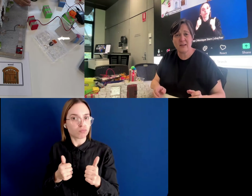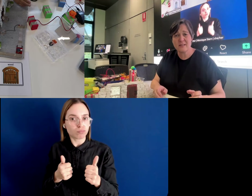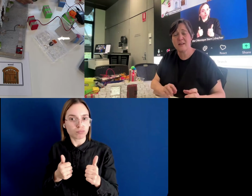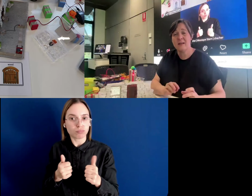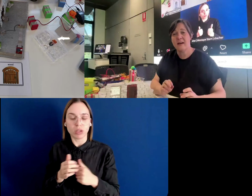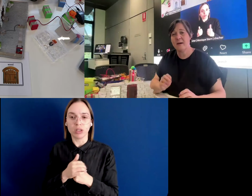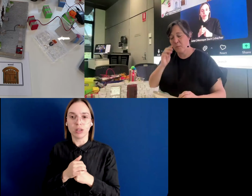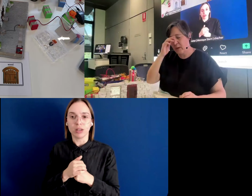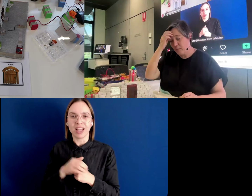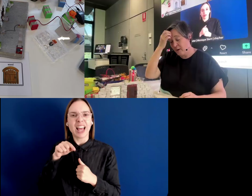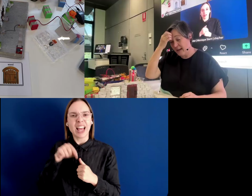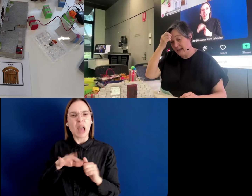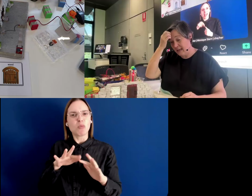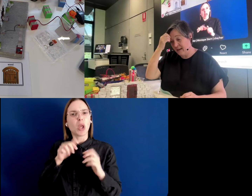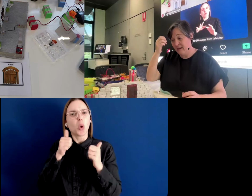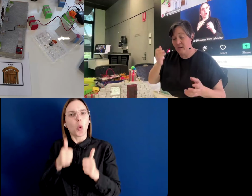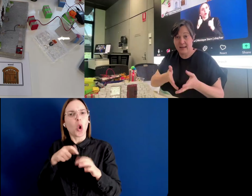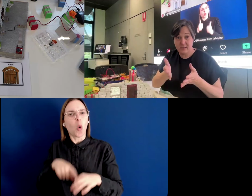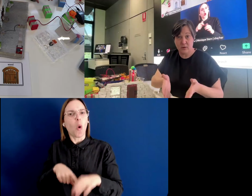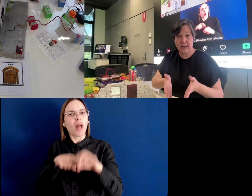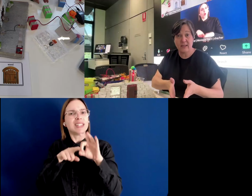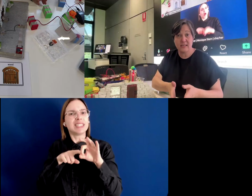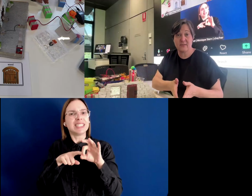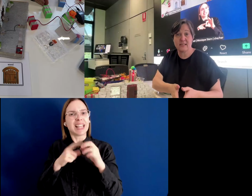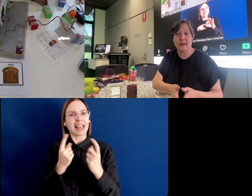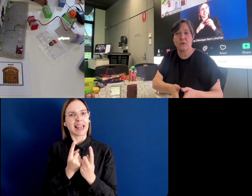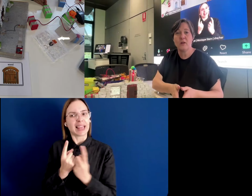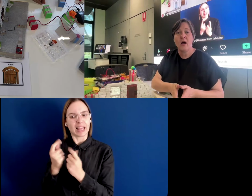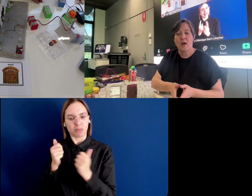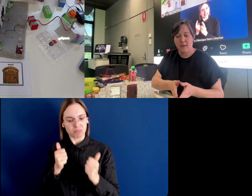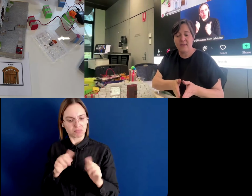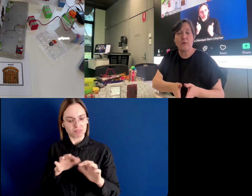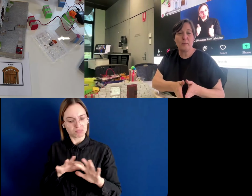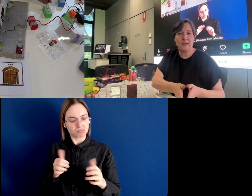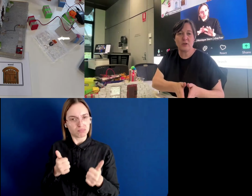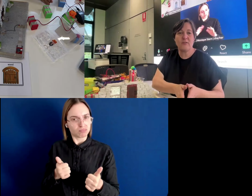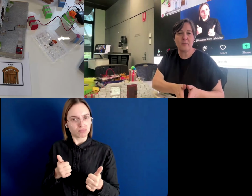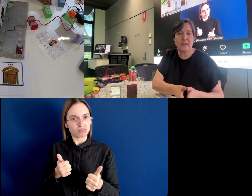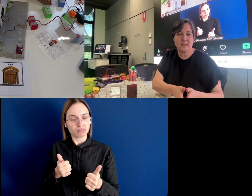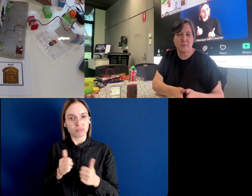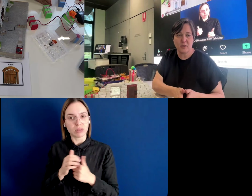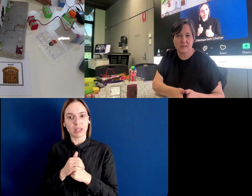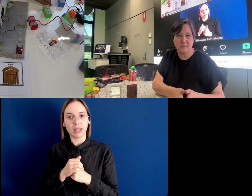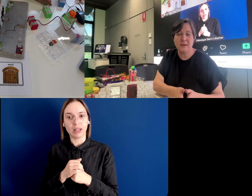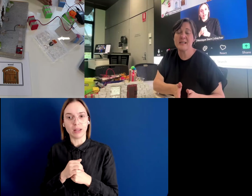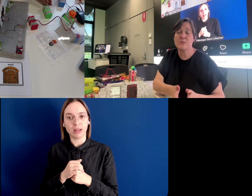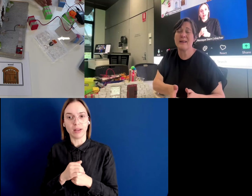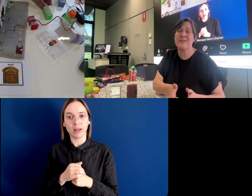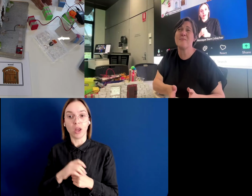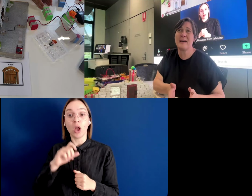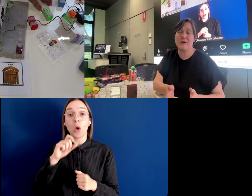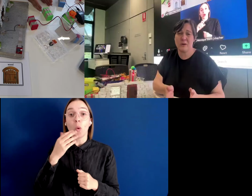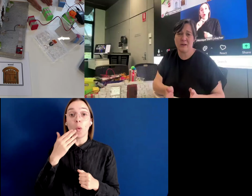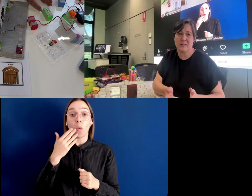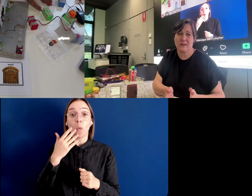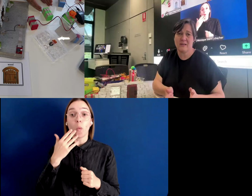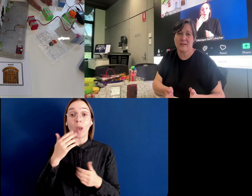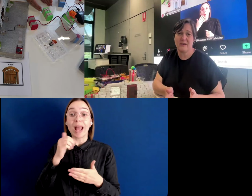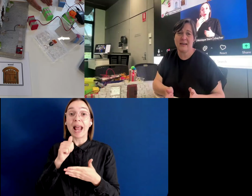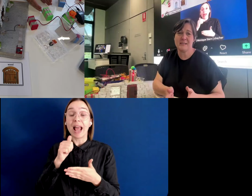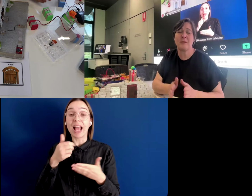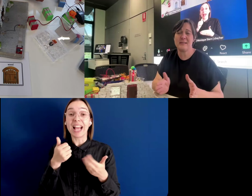be perfect. When you buy a kit, I have kits for sale. There will be 2 vibration motors because one of them may not